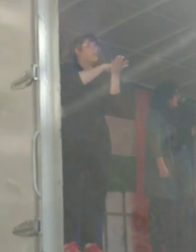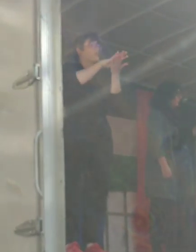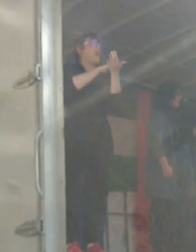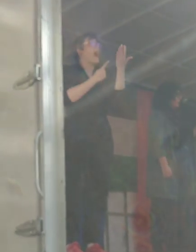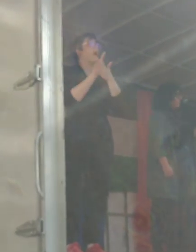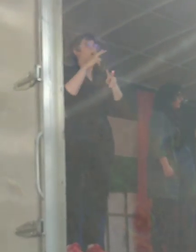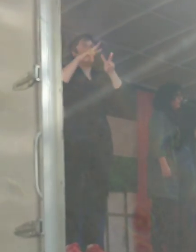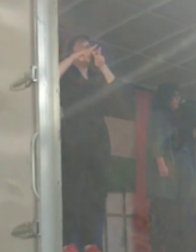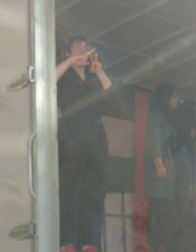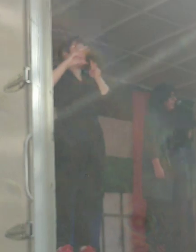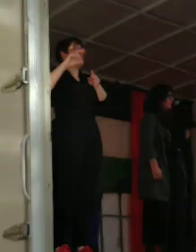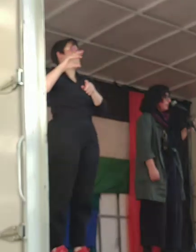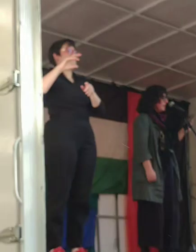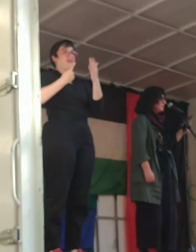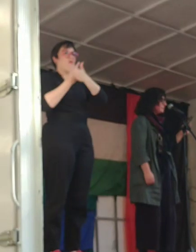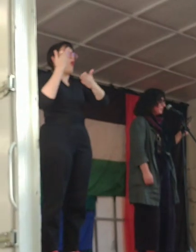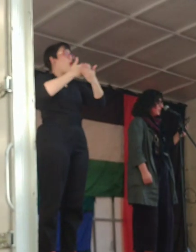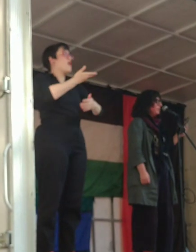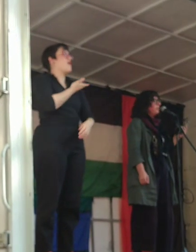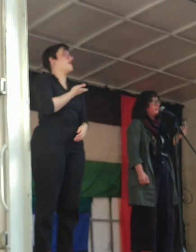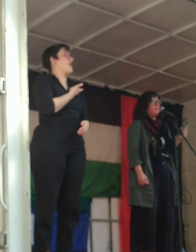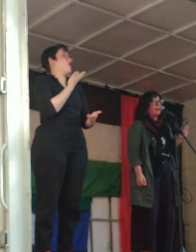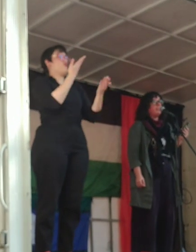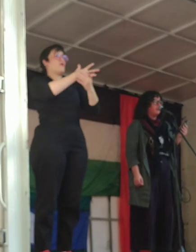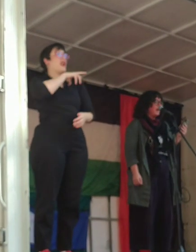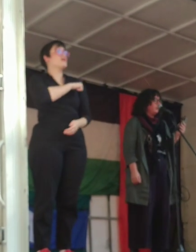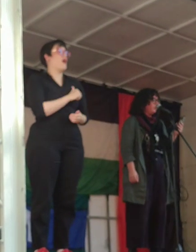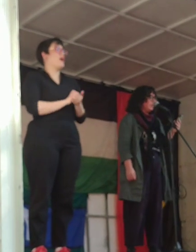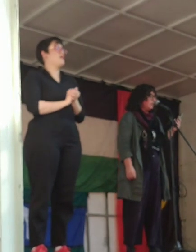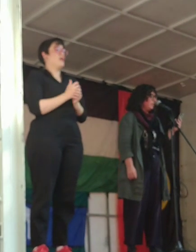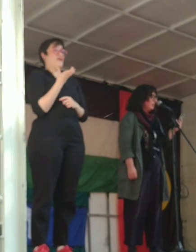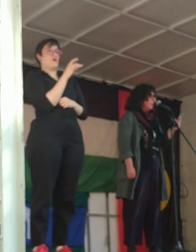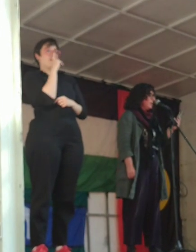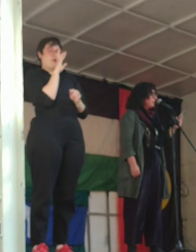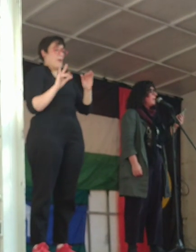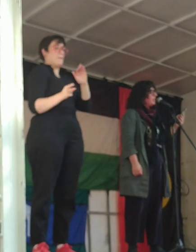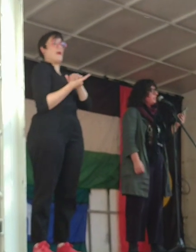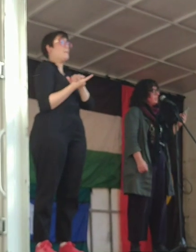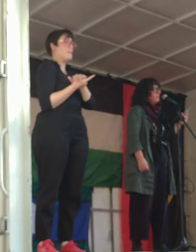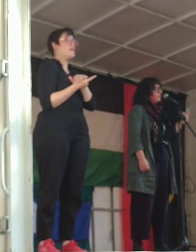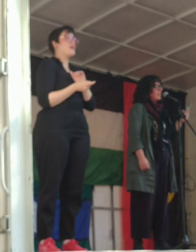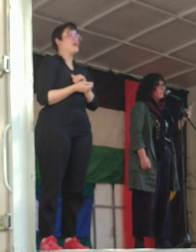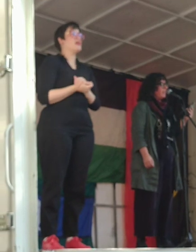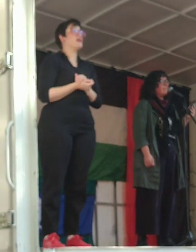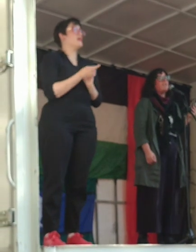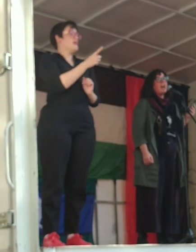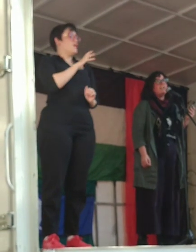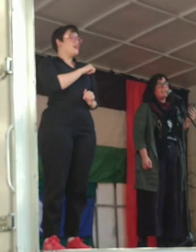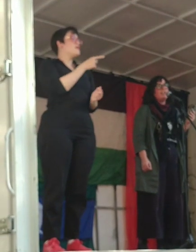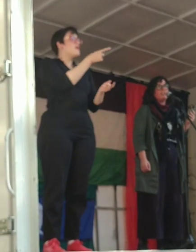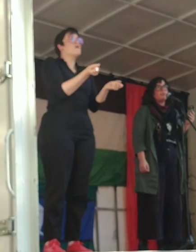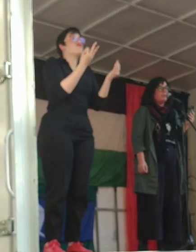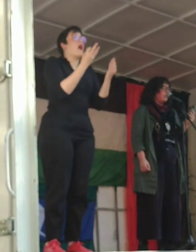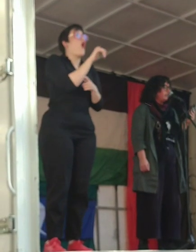is perpetrating against Gaza and against all Palestine. The forced displacement of Palestinians. These Palestinians are stateless.